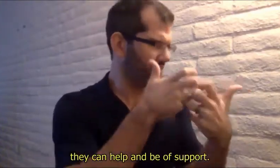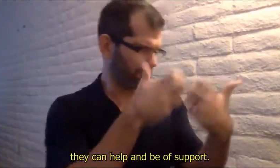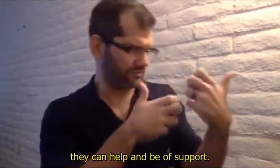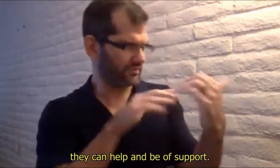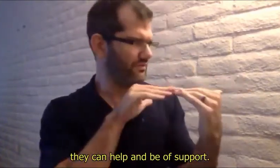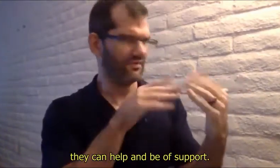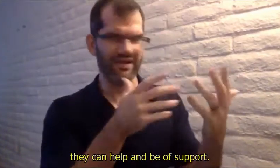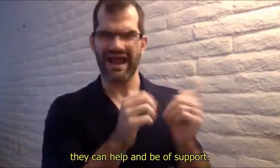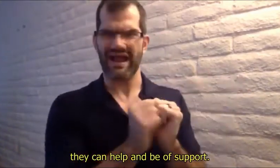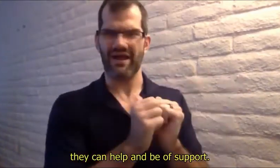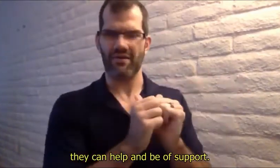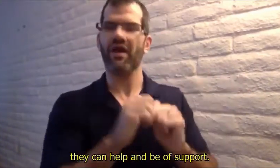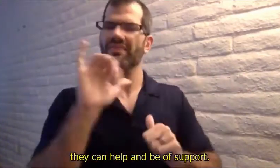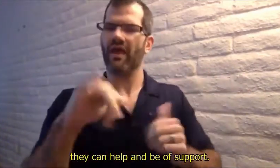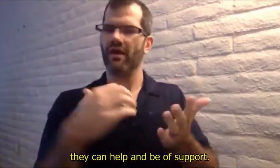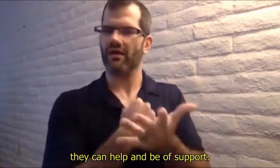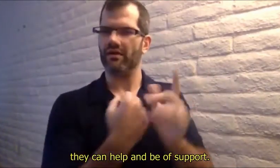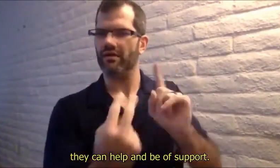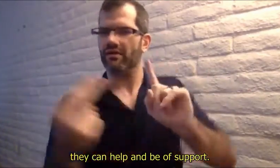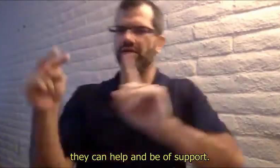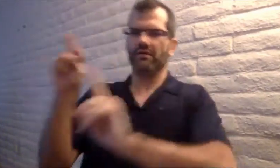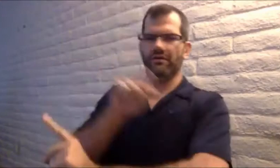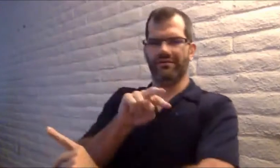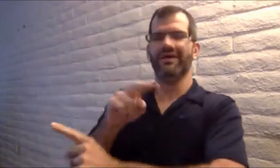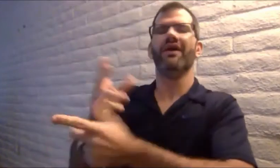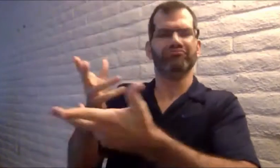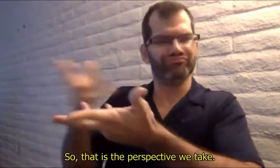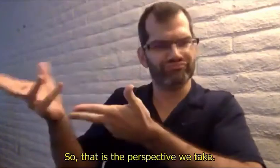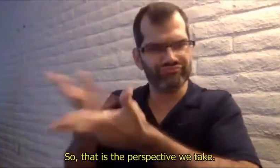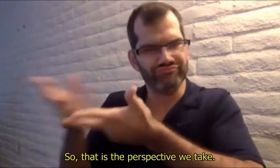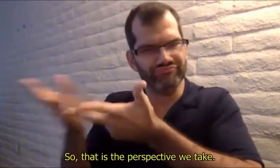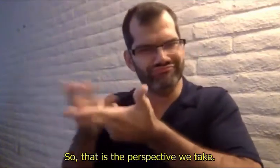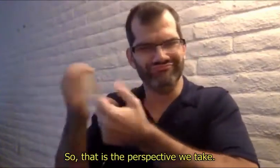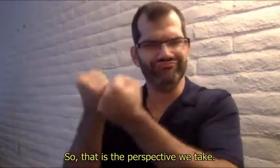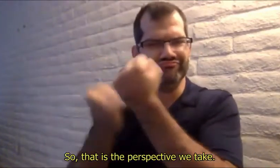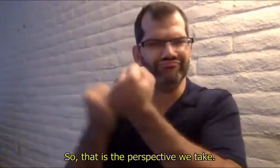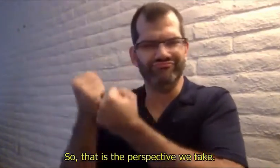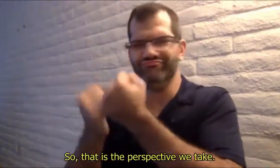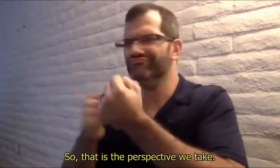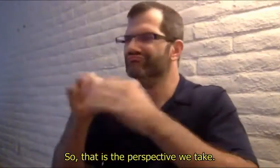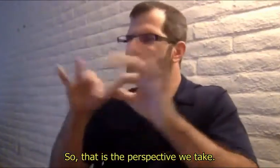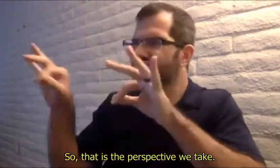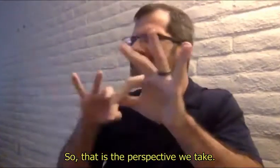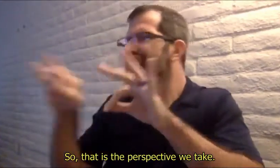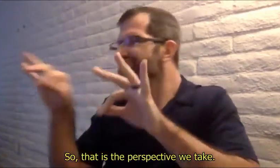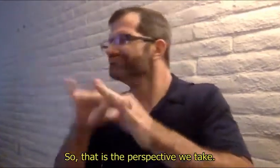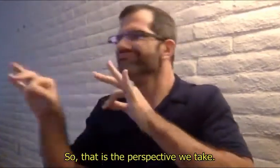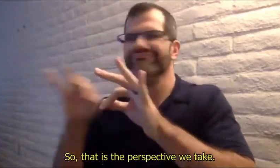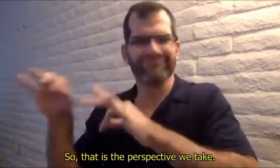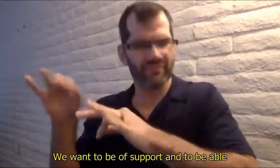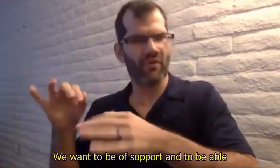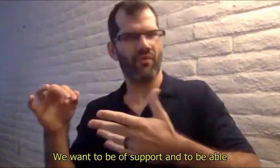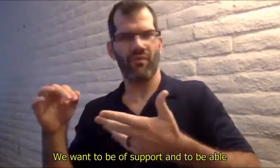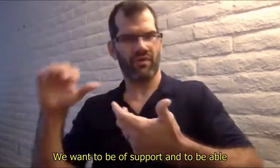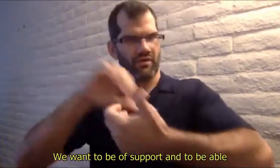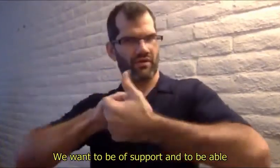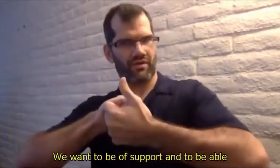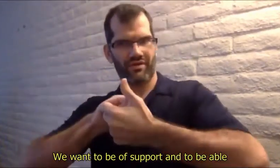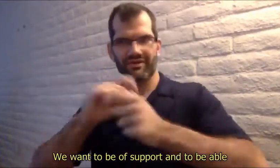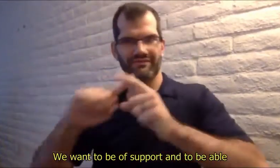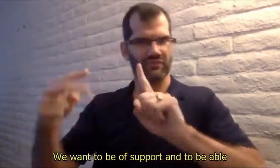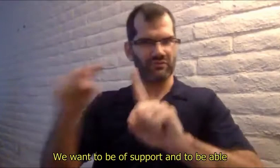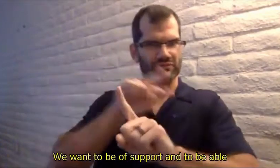to how they can help and be of support. So that's the perspective we take. We want to